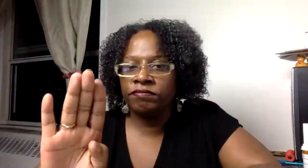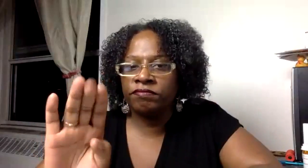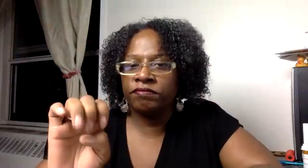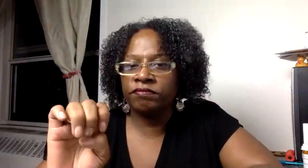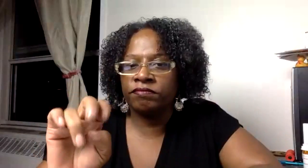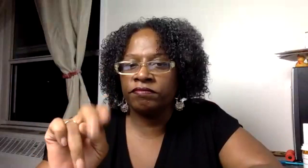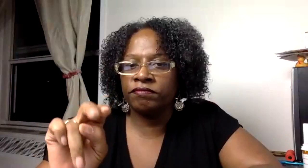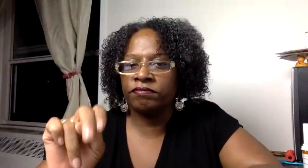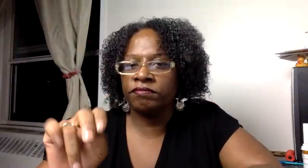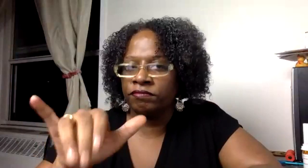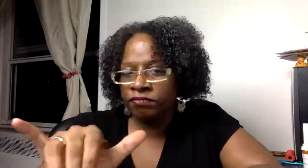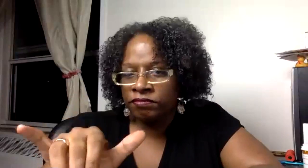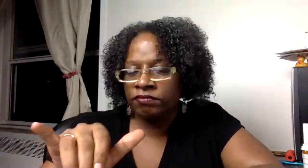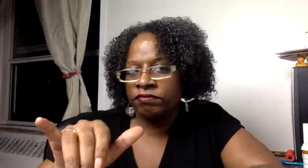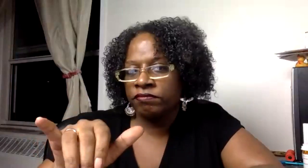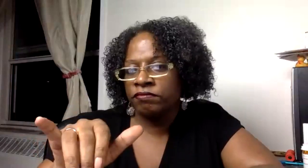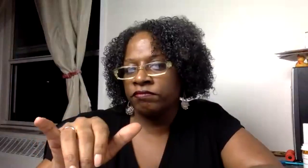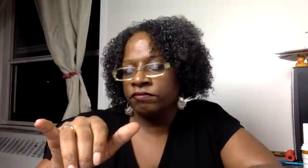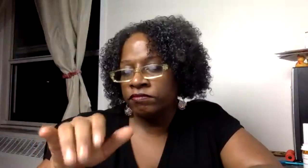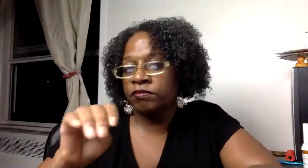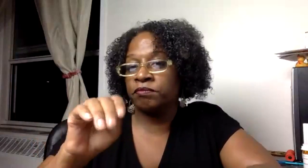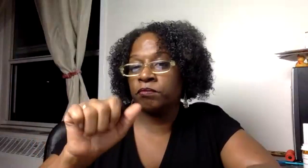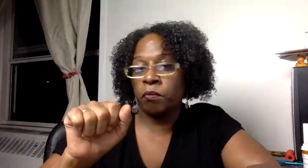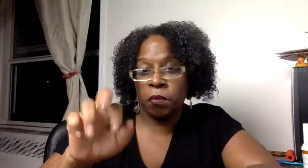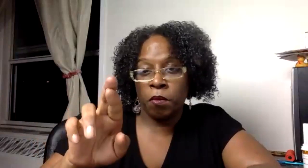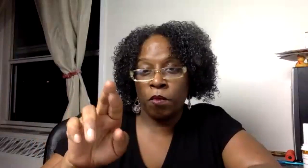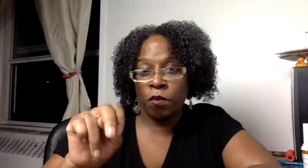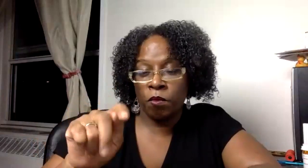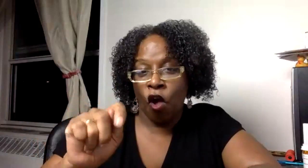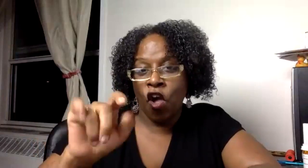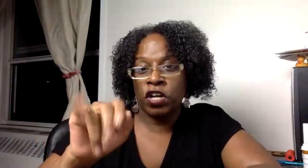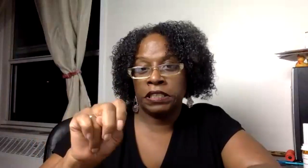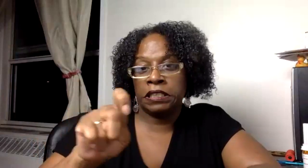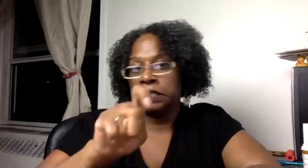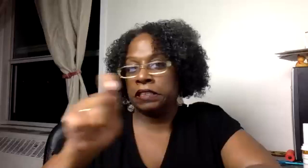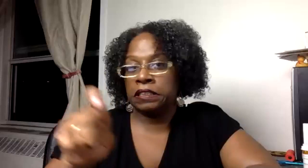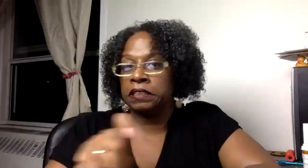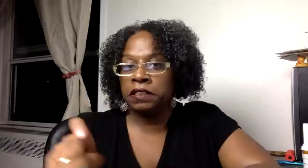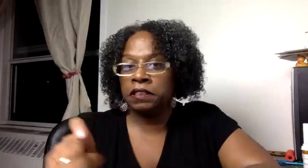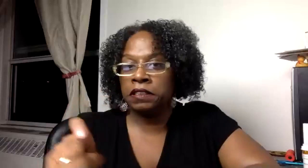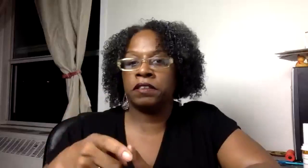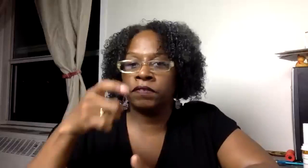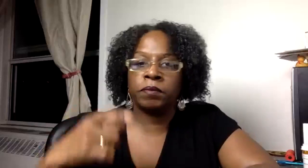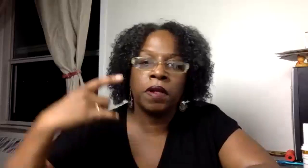Marcel saying, thank you, Benny. Martinez.